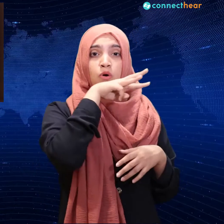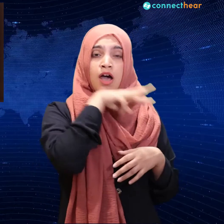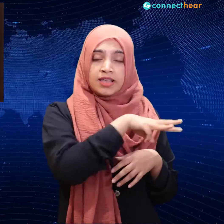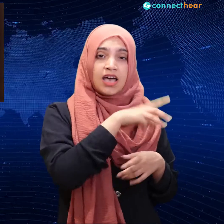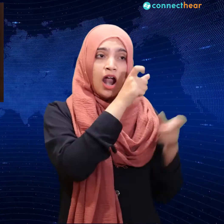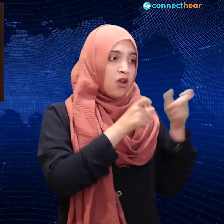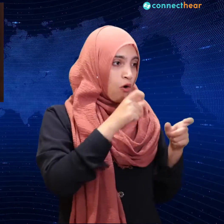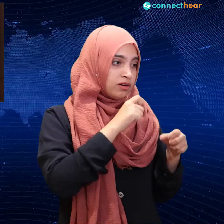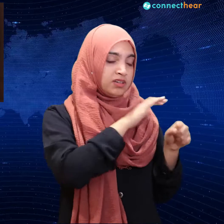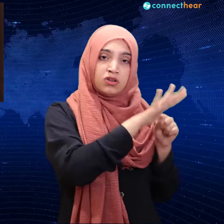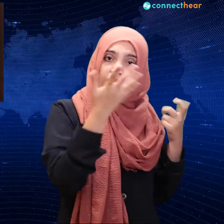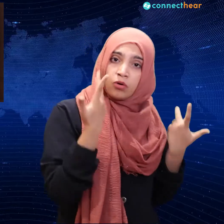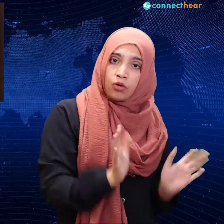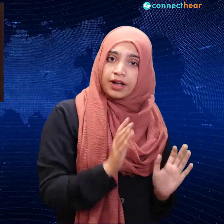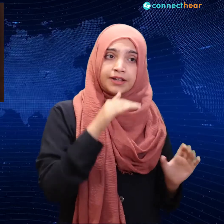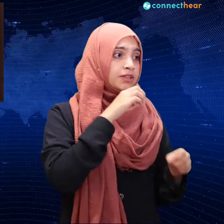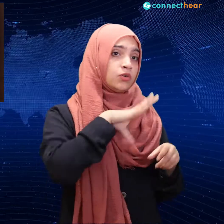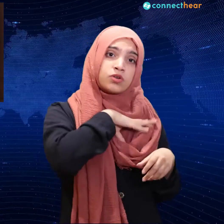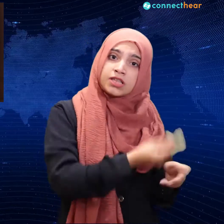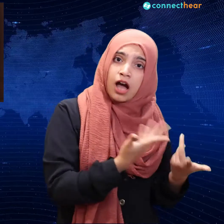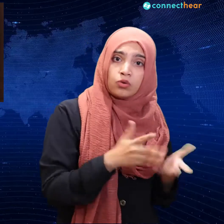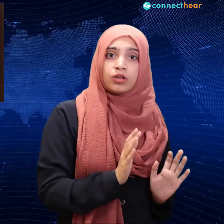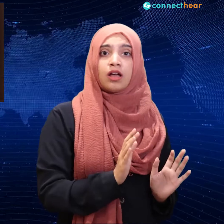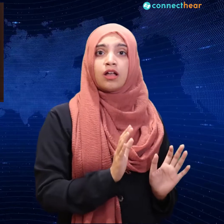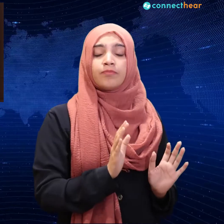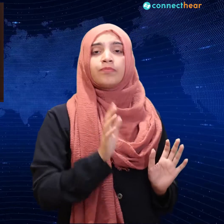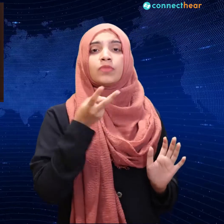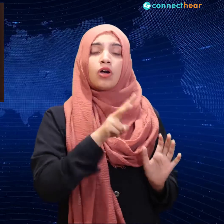that bloodbath. Now compare that to what has happened now.